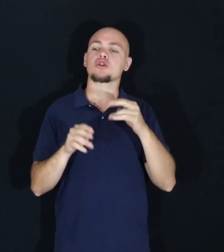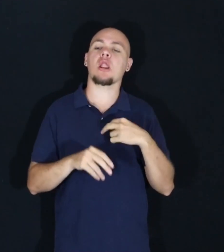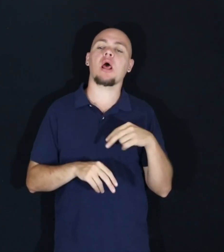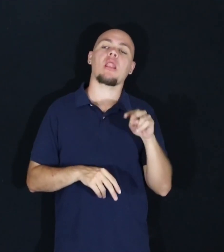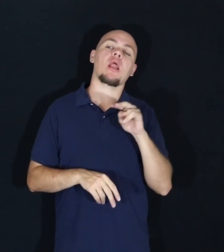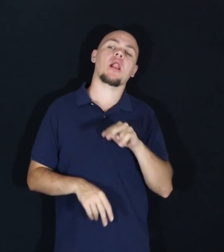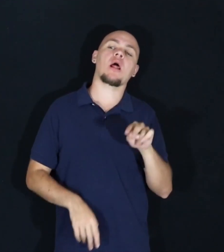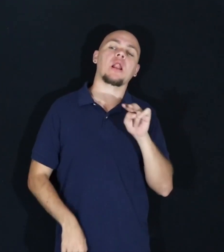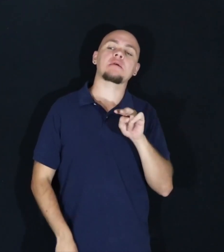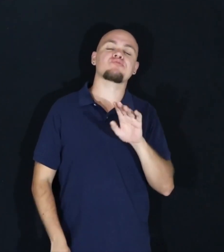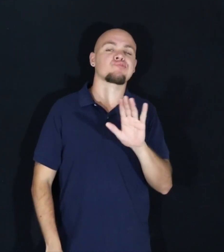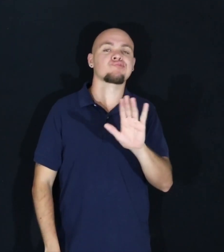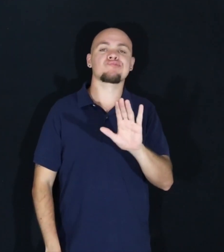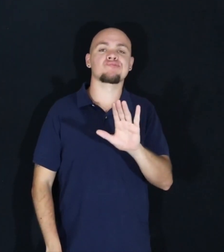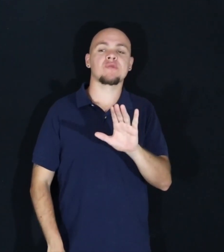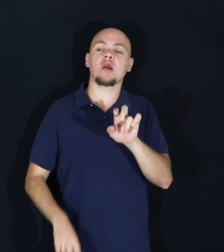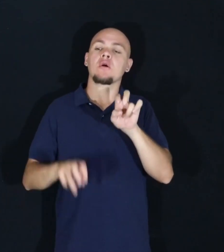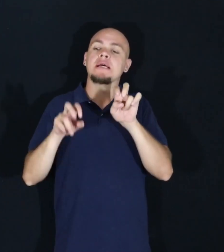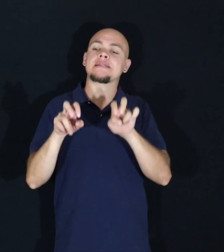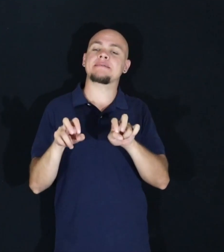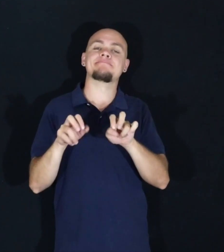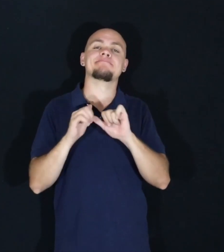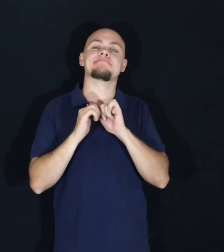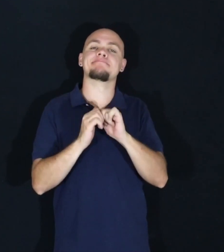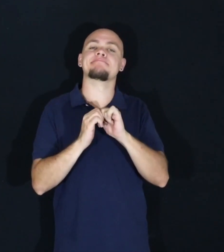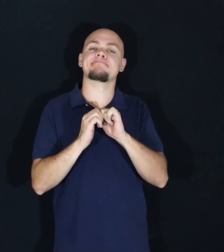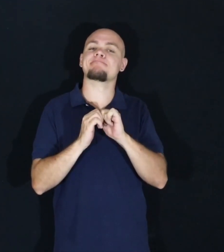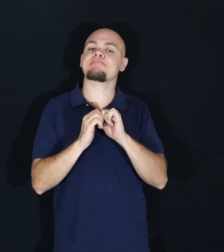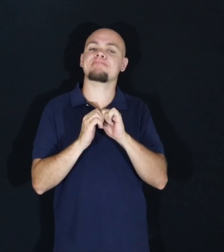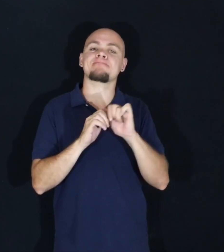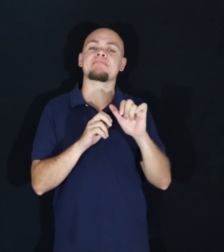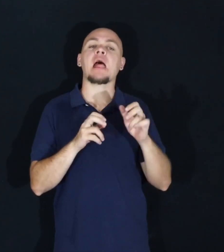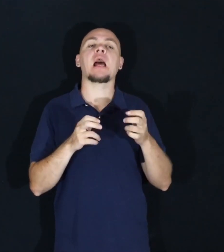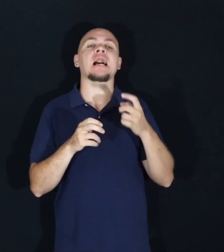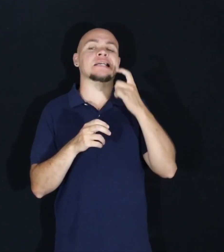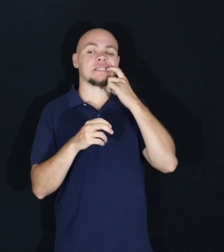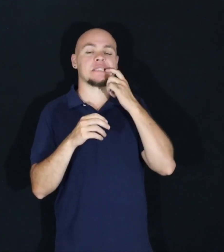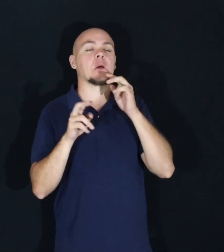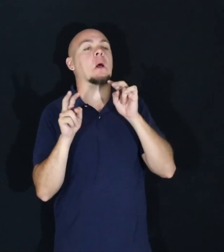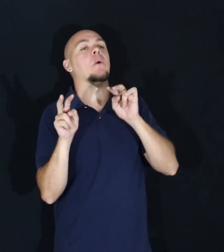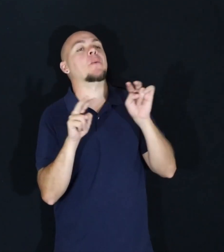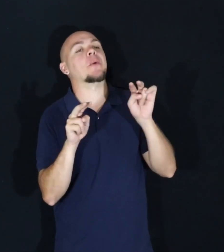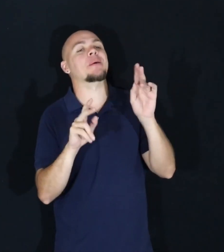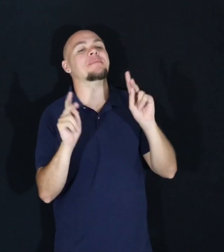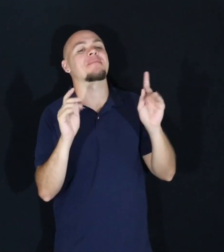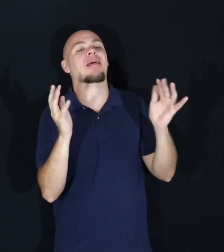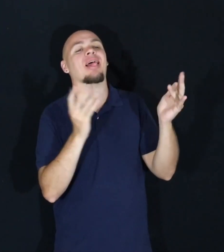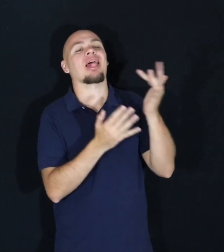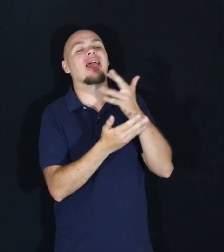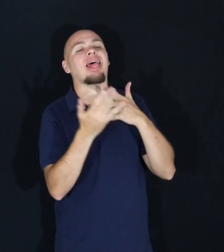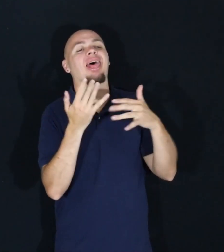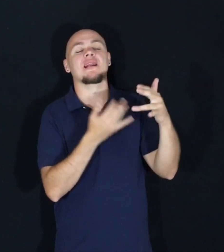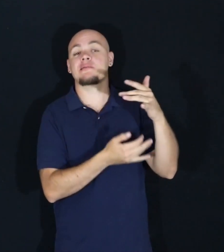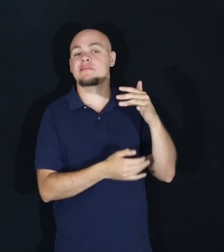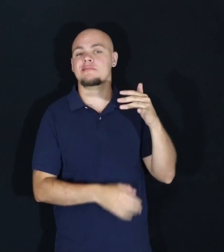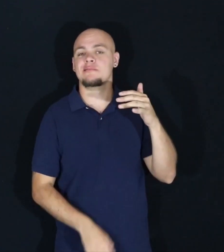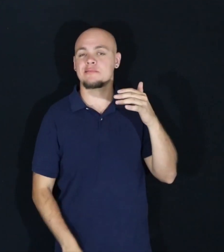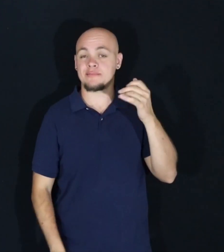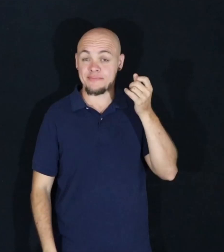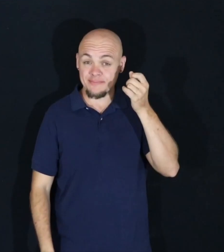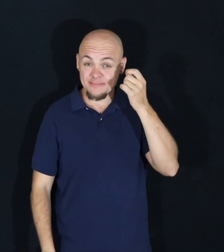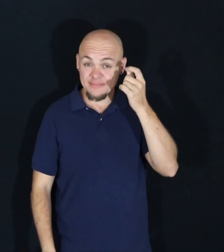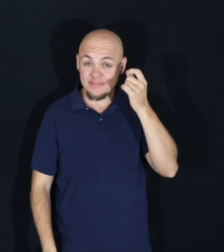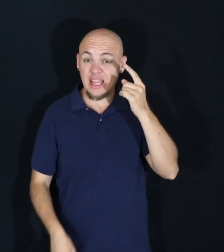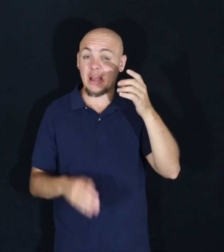the window. We were sitting together again, on the same side of the window, watching passerby. You see, when